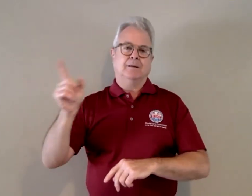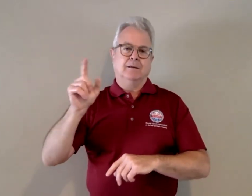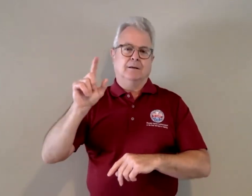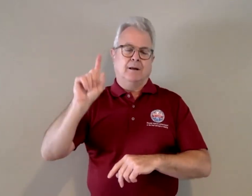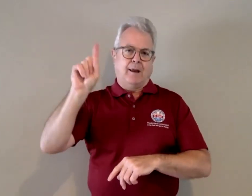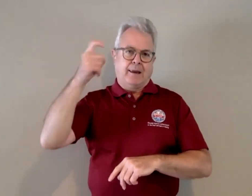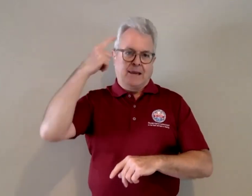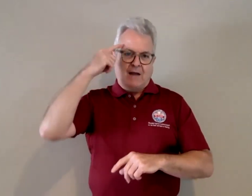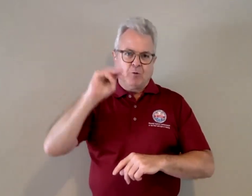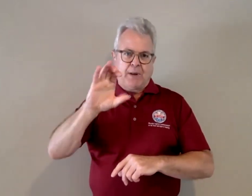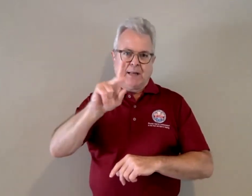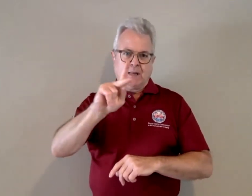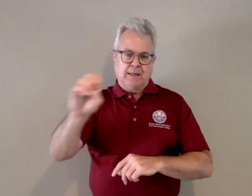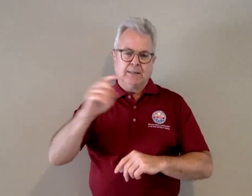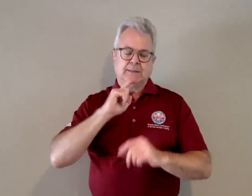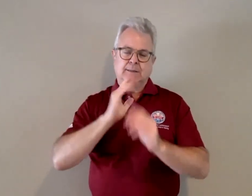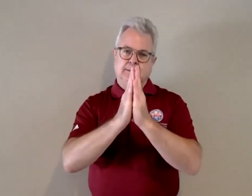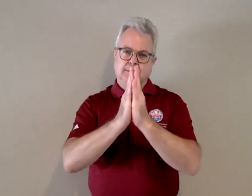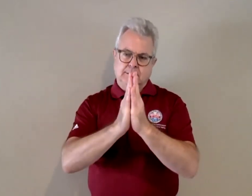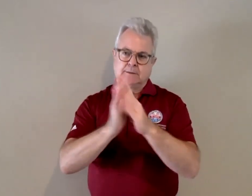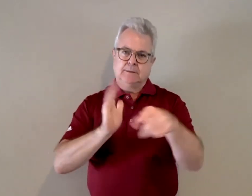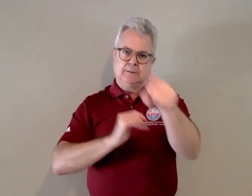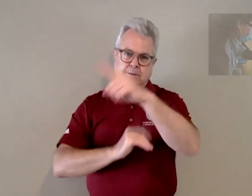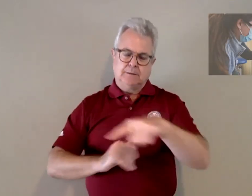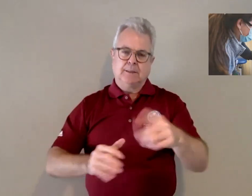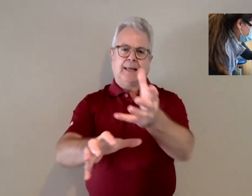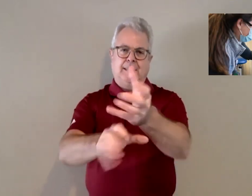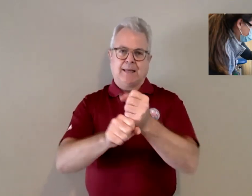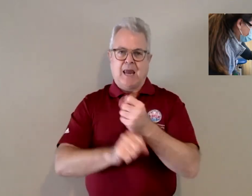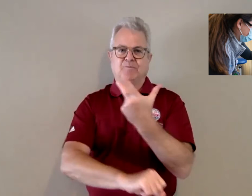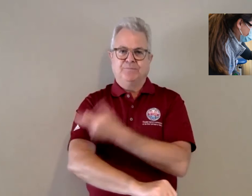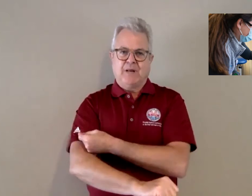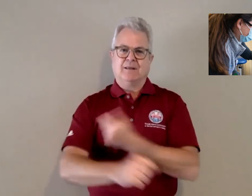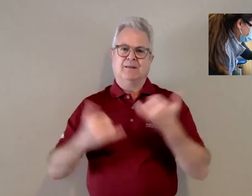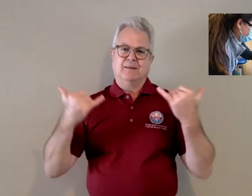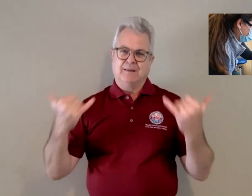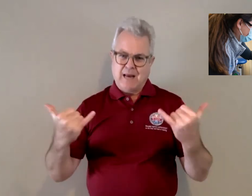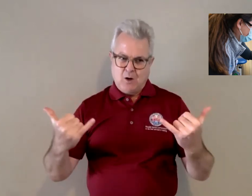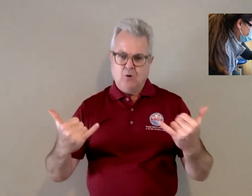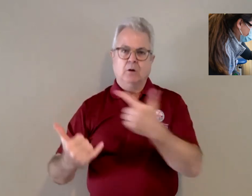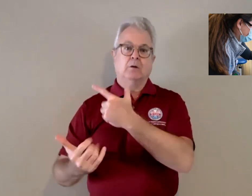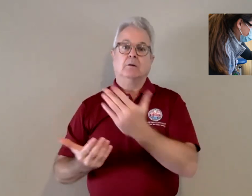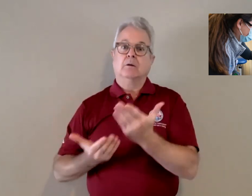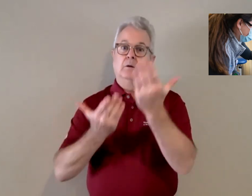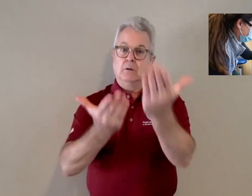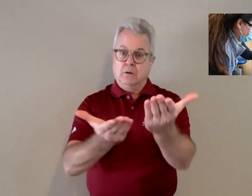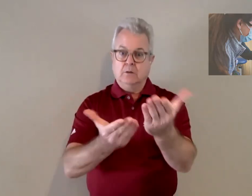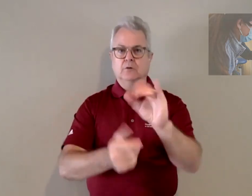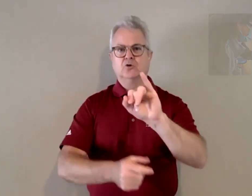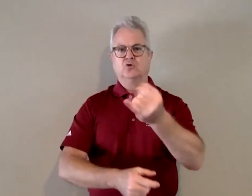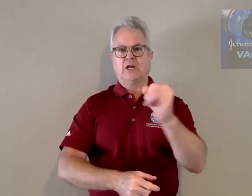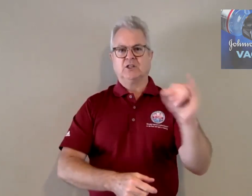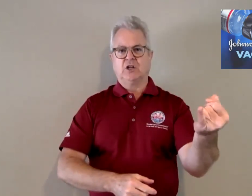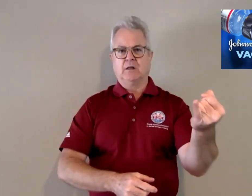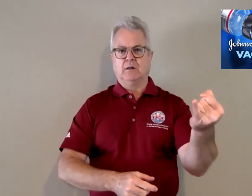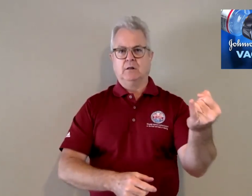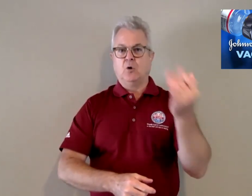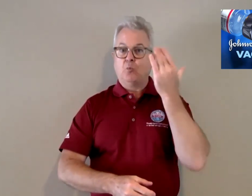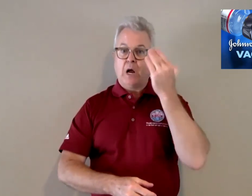have not yet been vaccinated, Governor McKee asked that you please get vaccinated